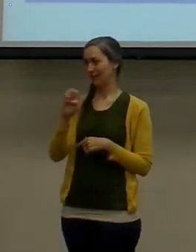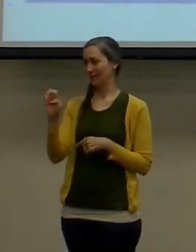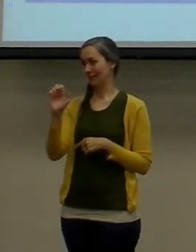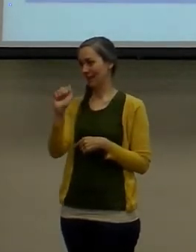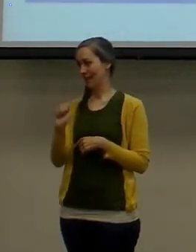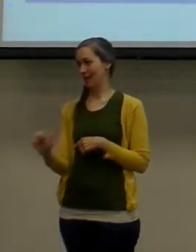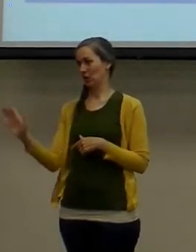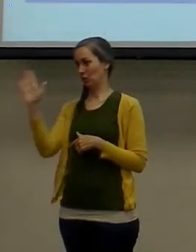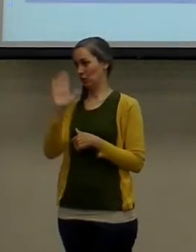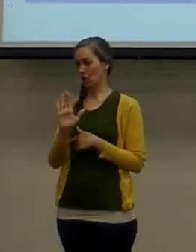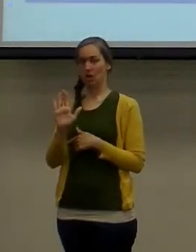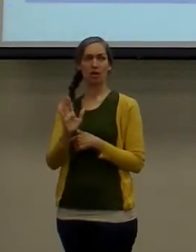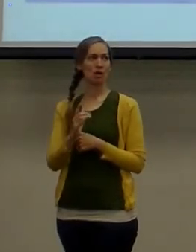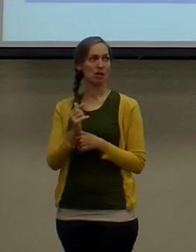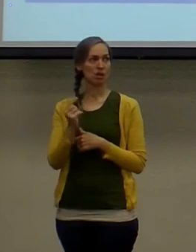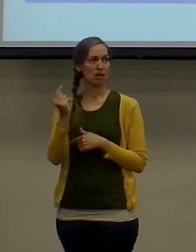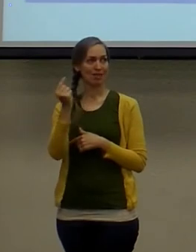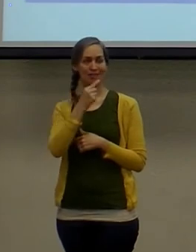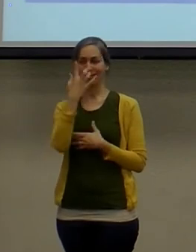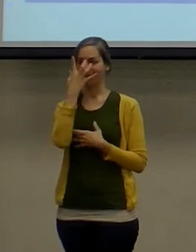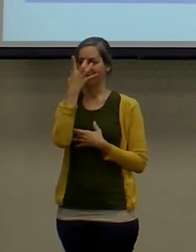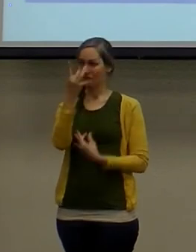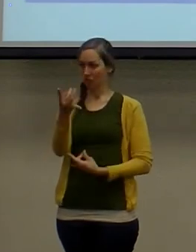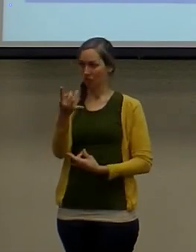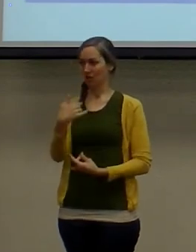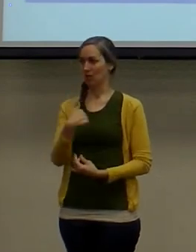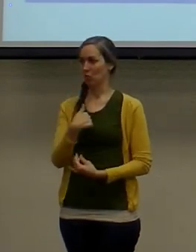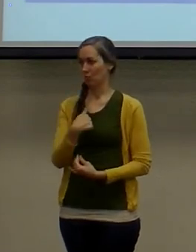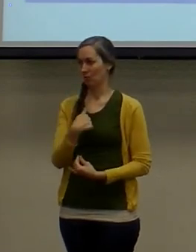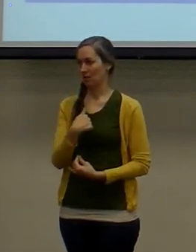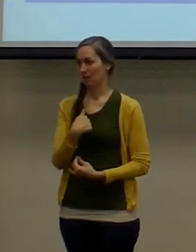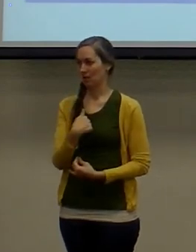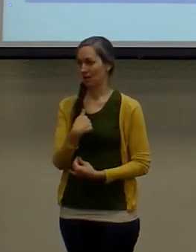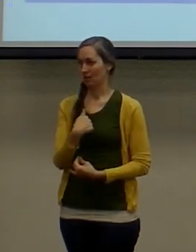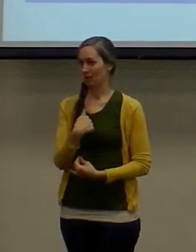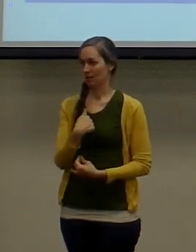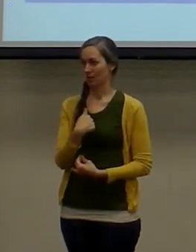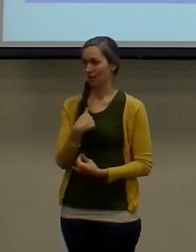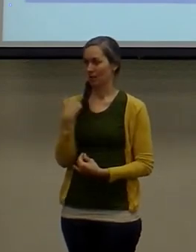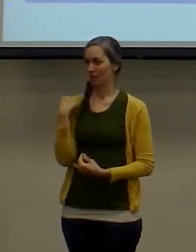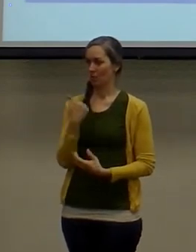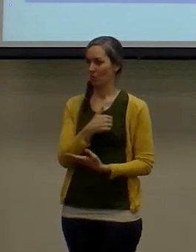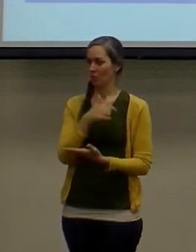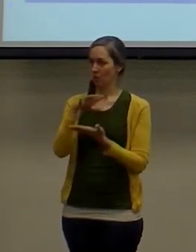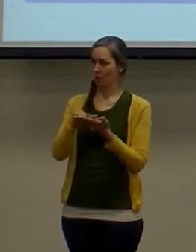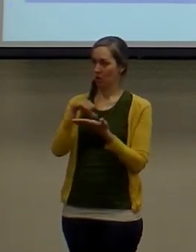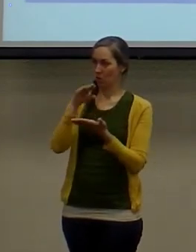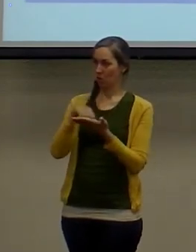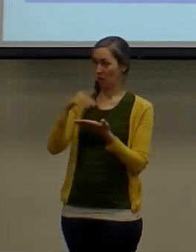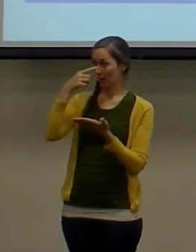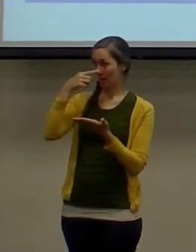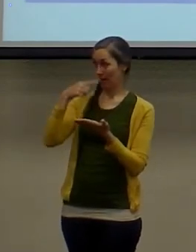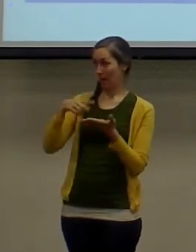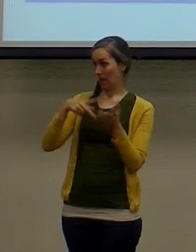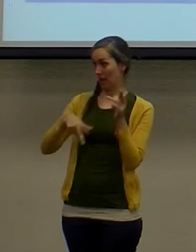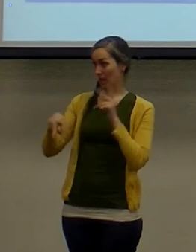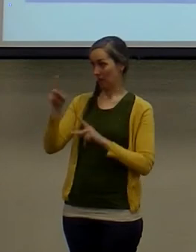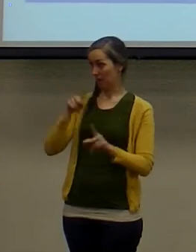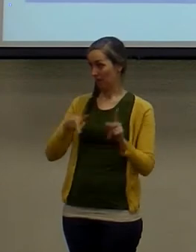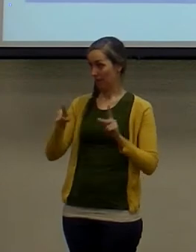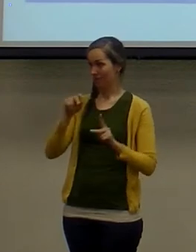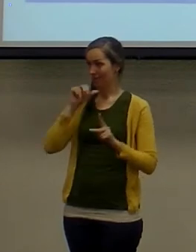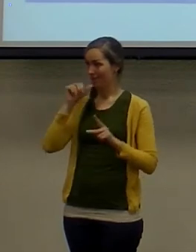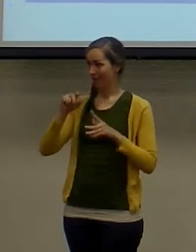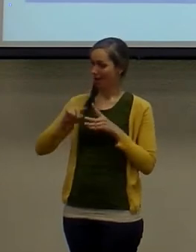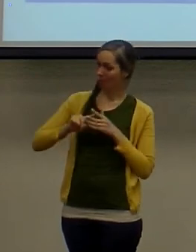But this is interesting to me, that when we learn that Thai people are not